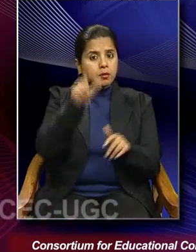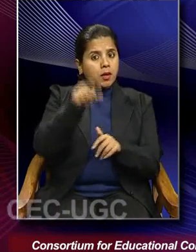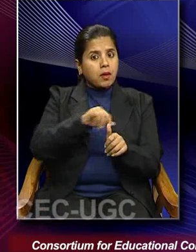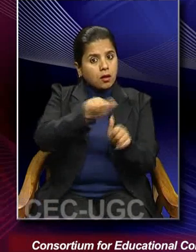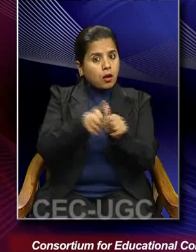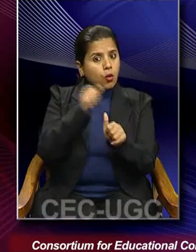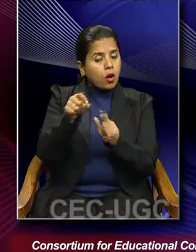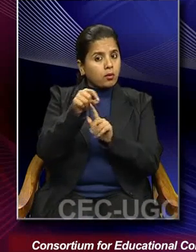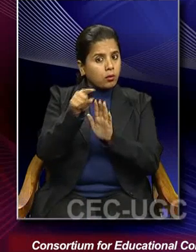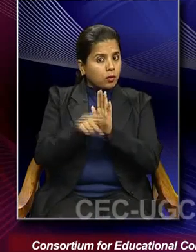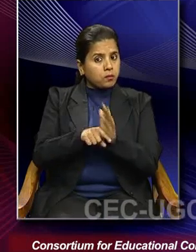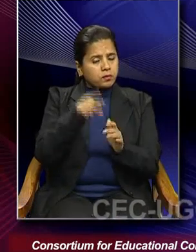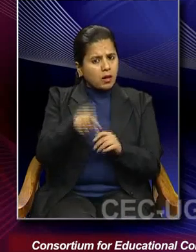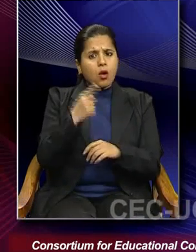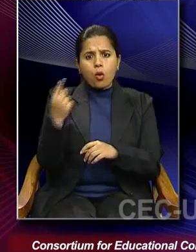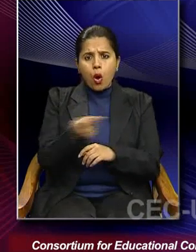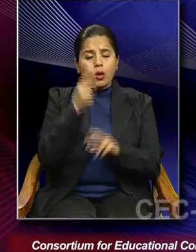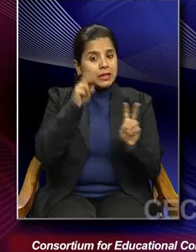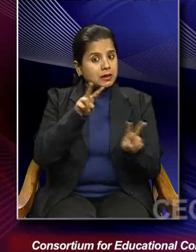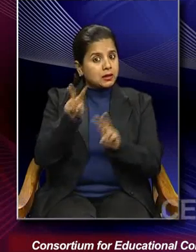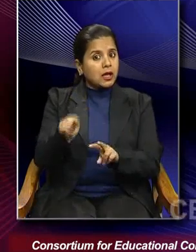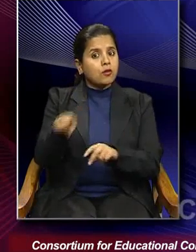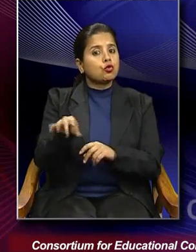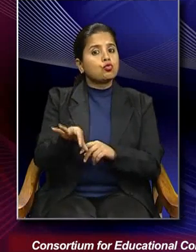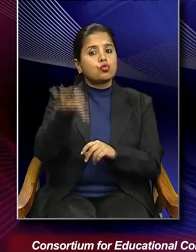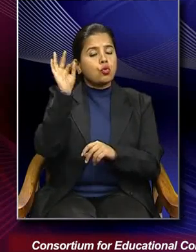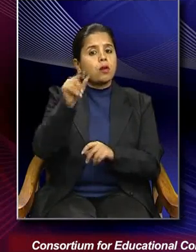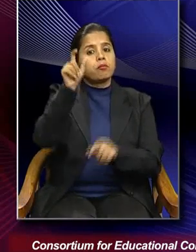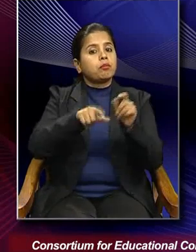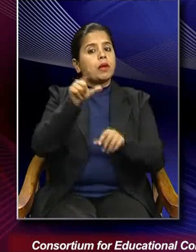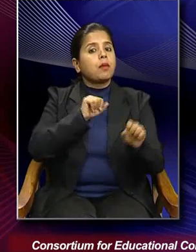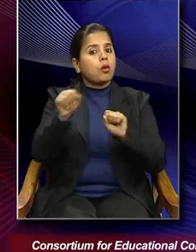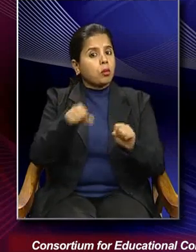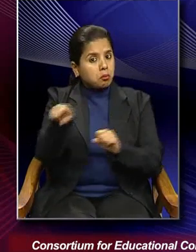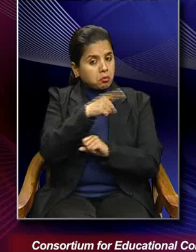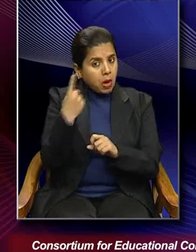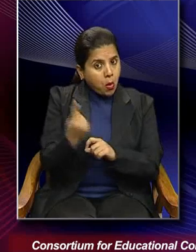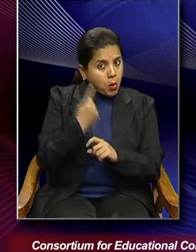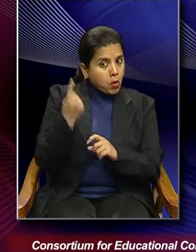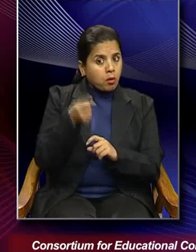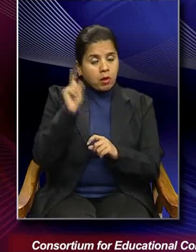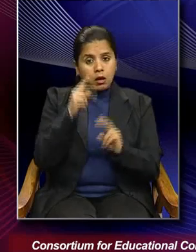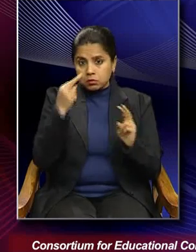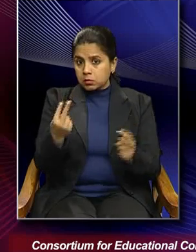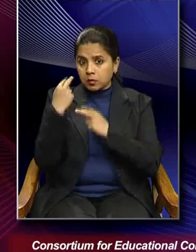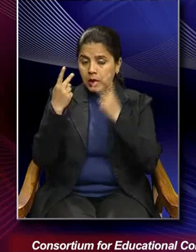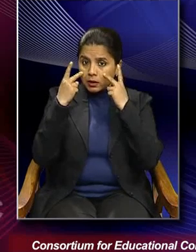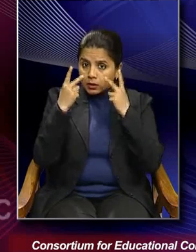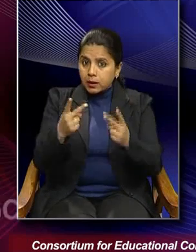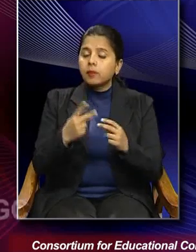policy? Should it only reflect the choices of individual? Should it only reflect